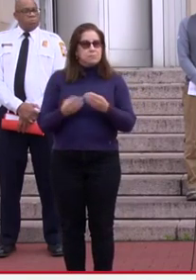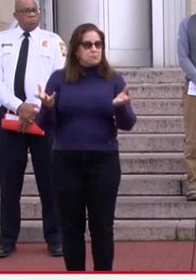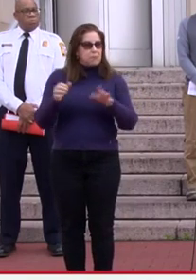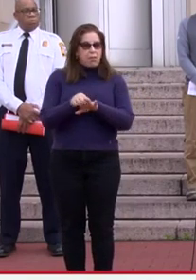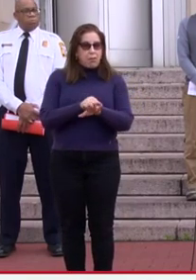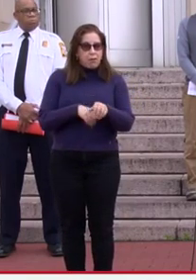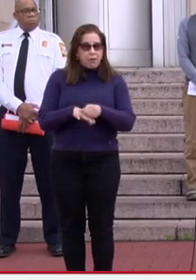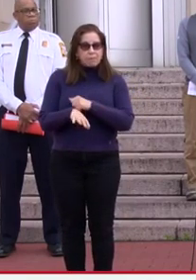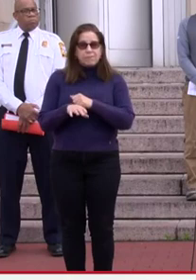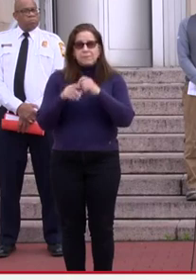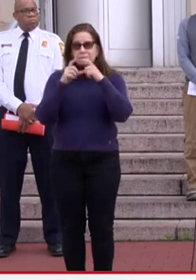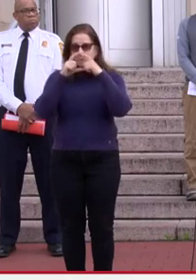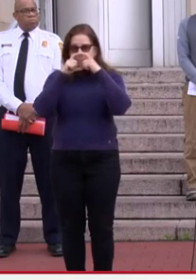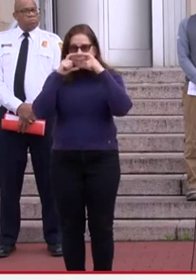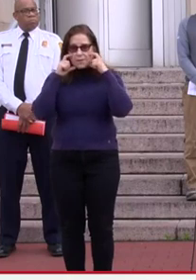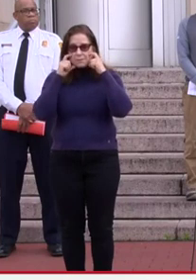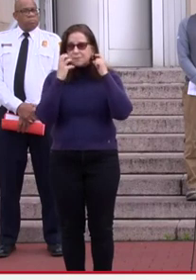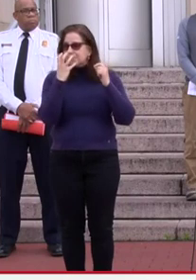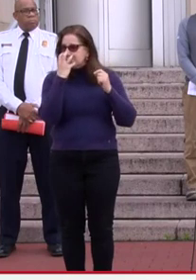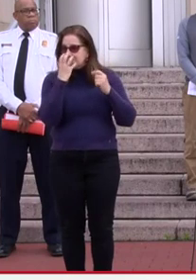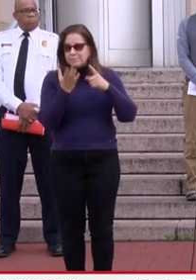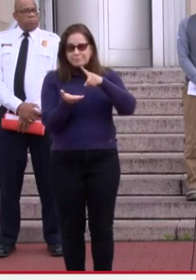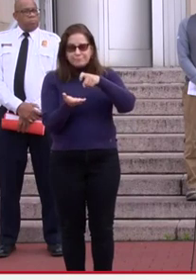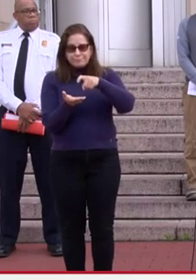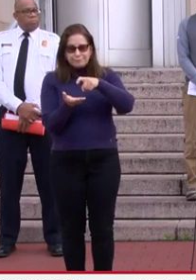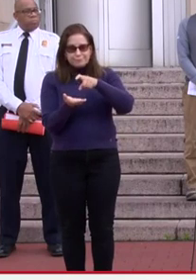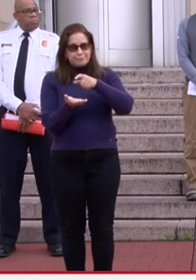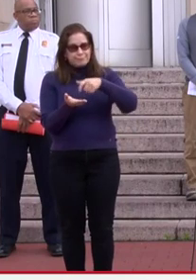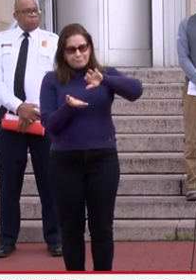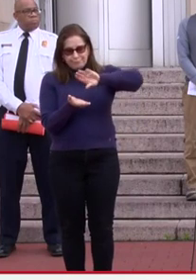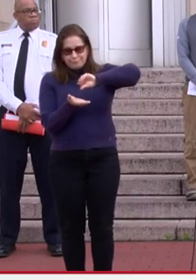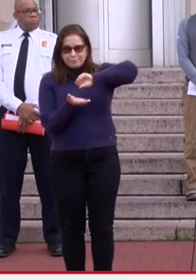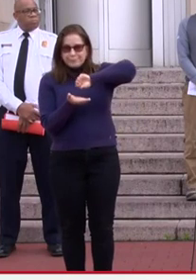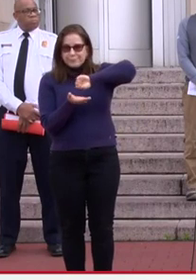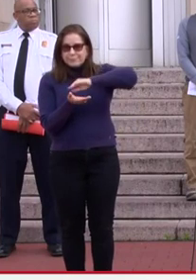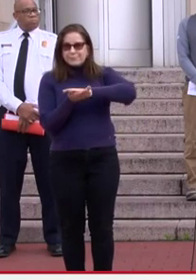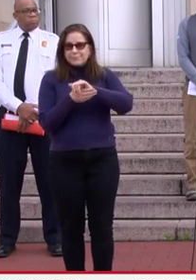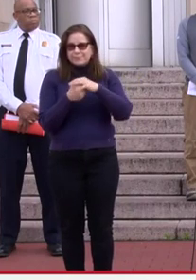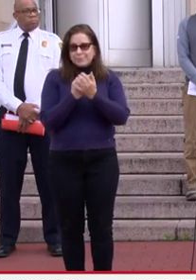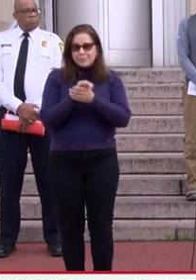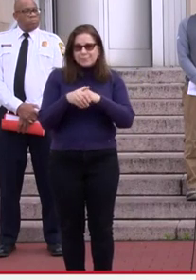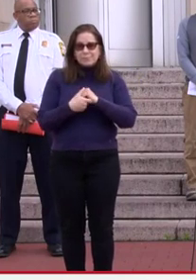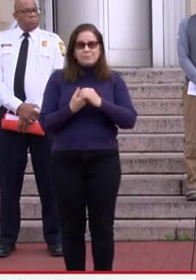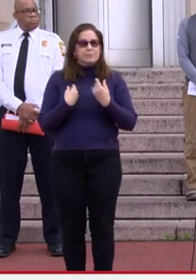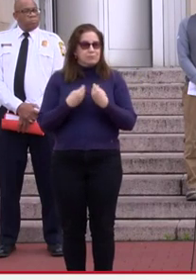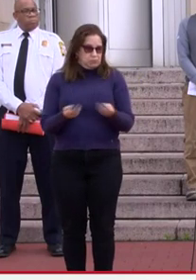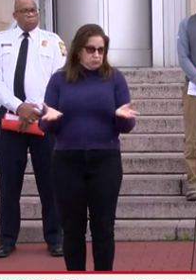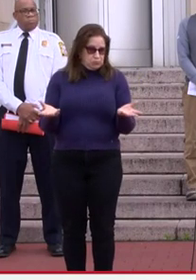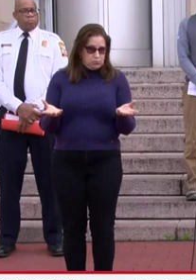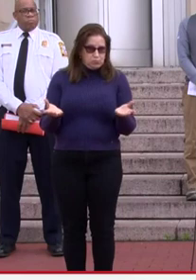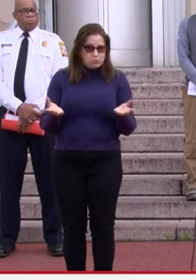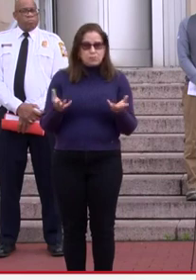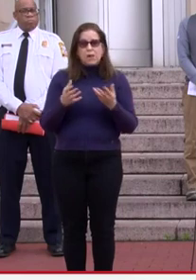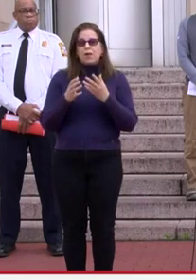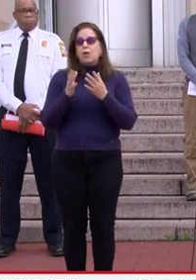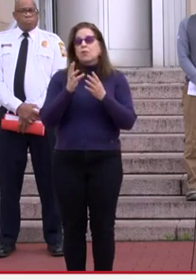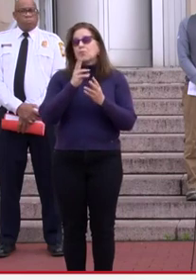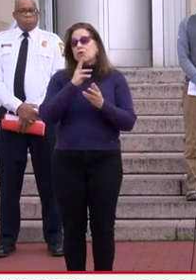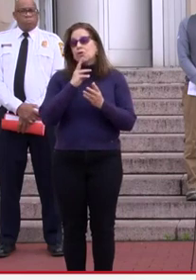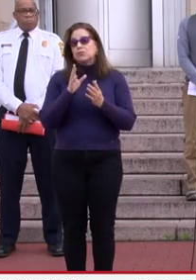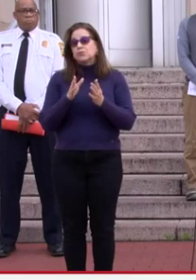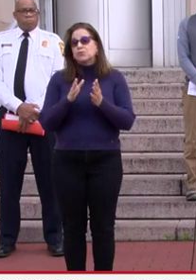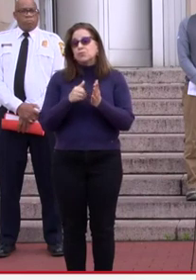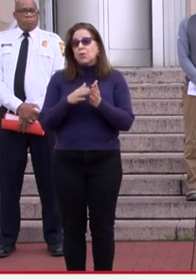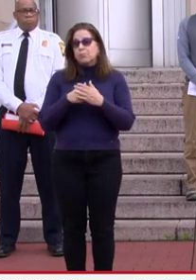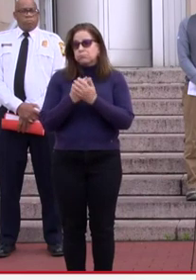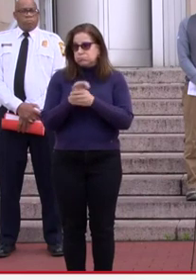hand sanitizer to district stations and cell blocks. We also increased the frequency of cleaning at MPD facilities. Since then, we